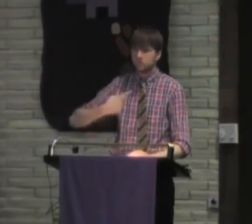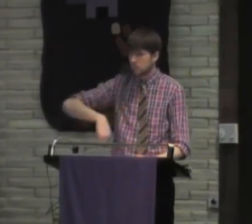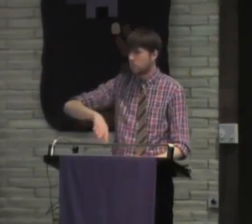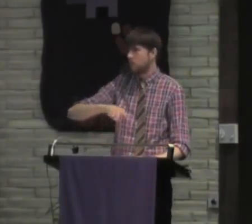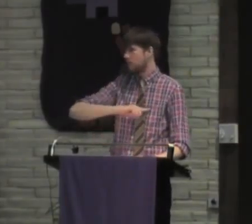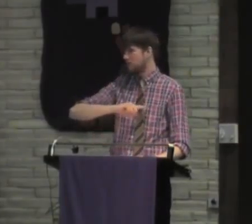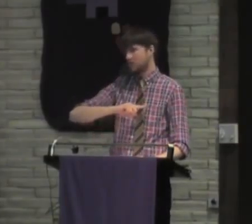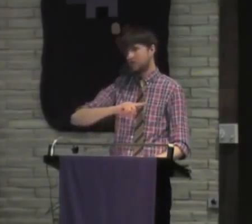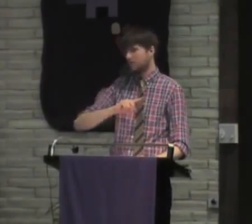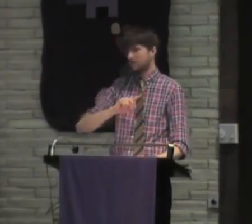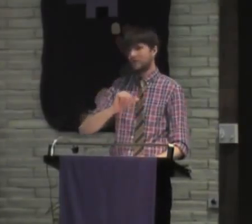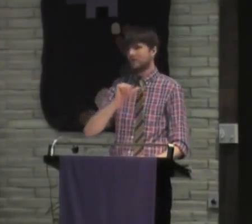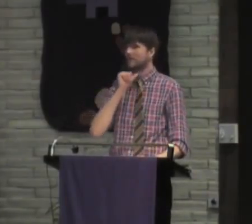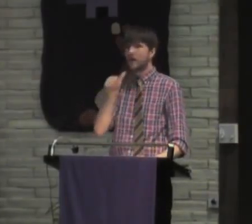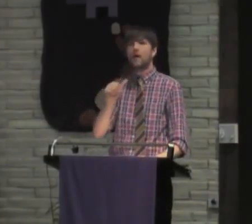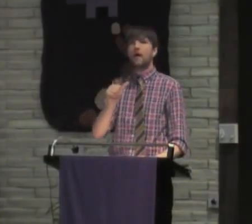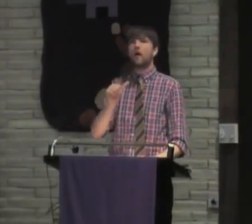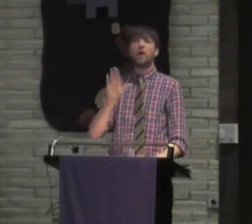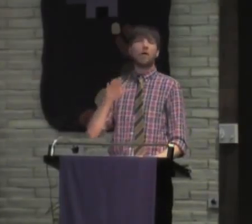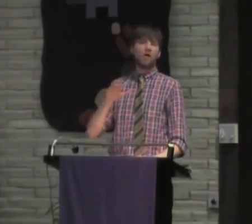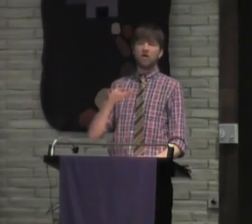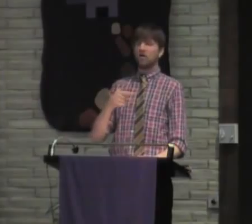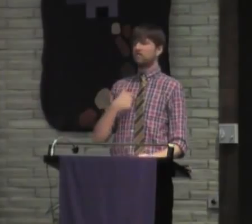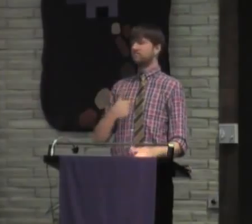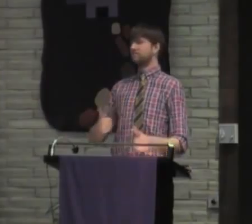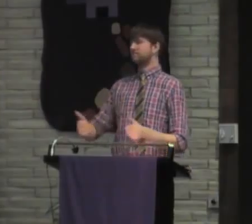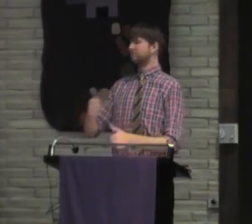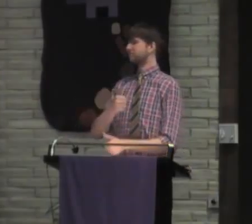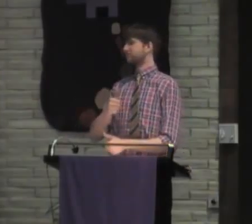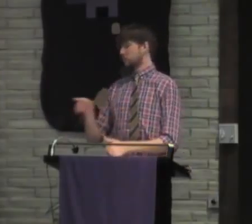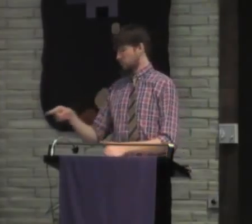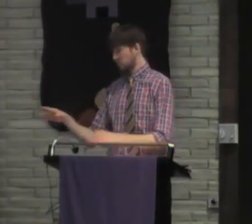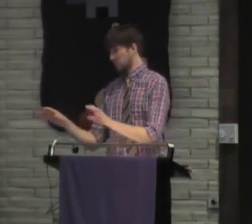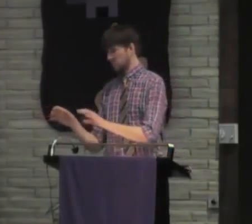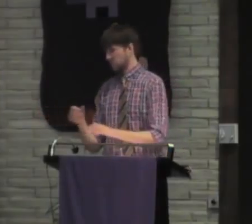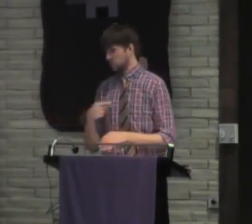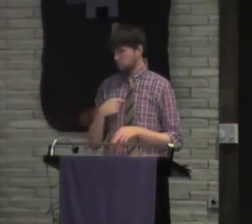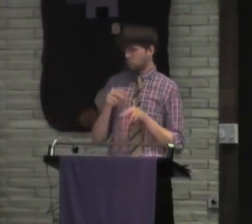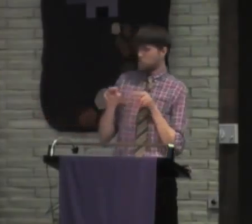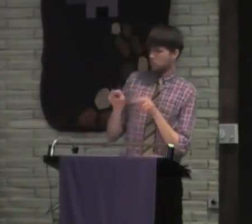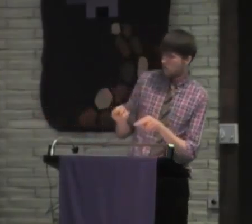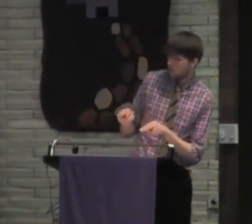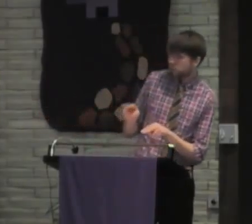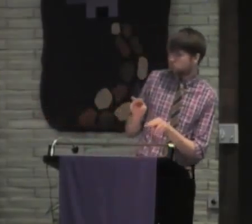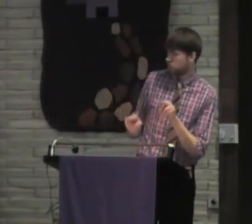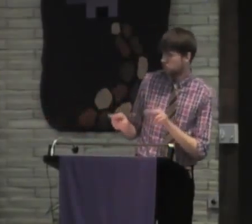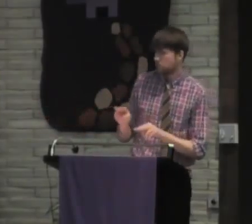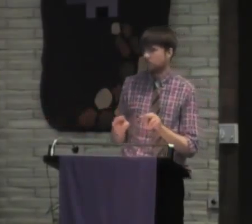That story shows us that no one is too good to do work.